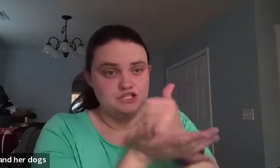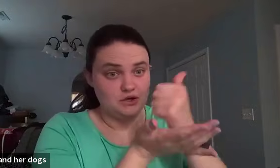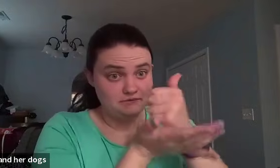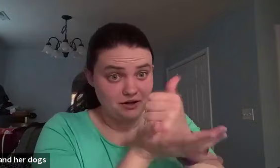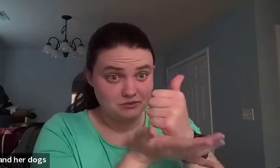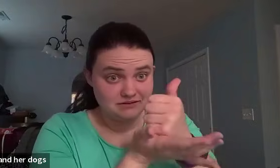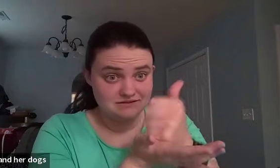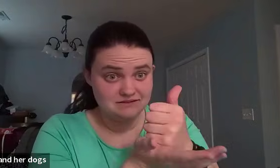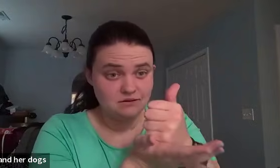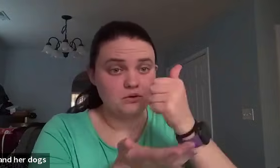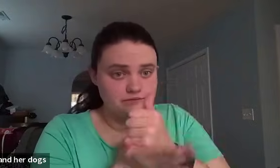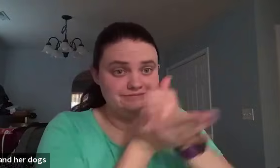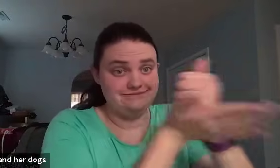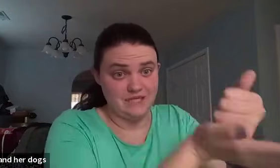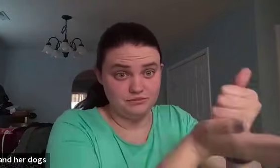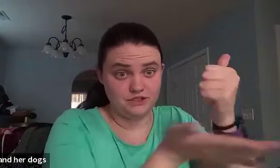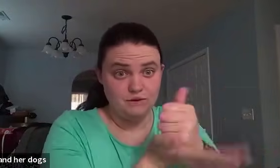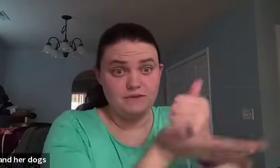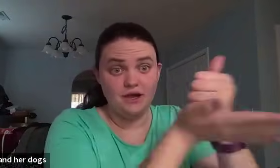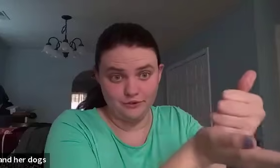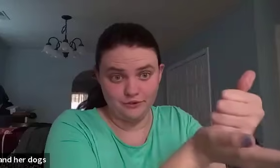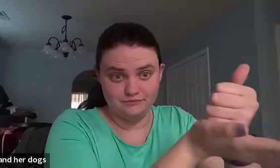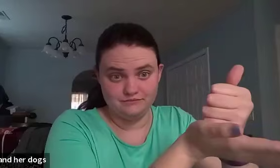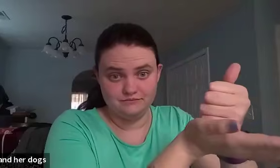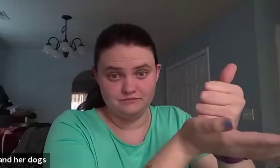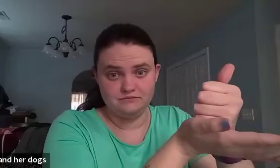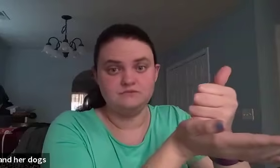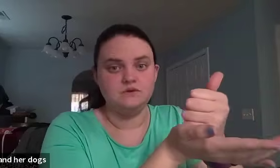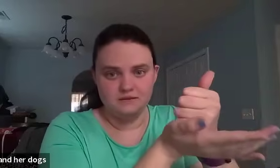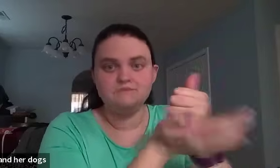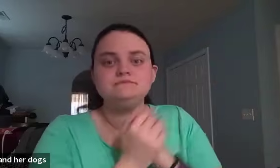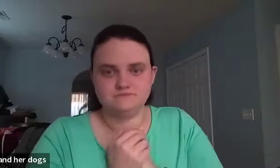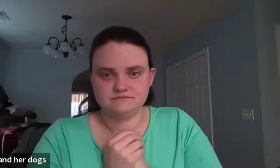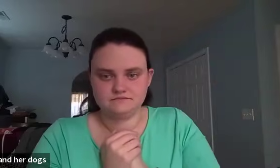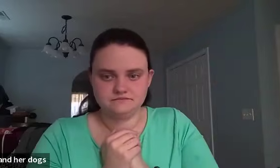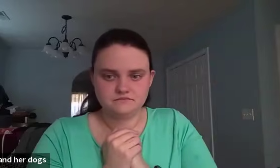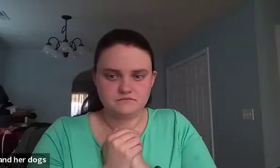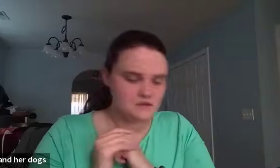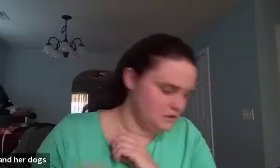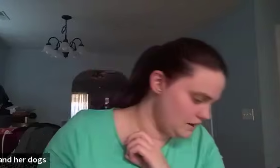just go help or help. Do you want me to help you? Okay.